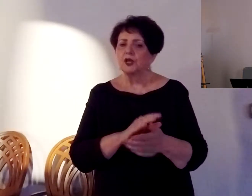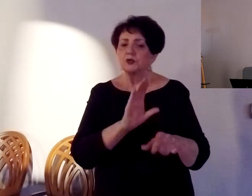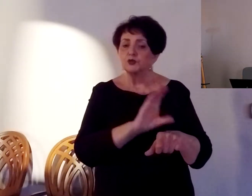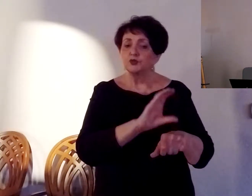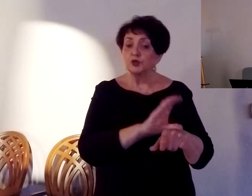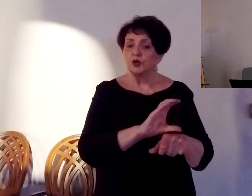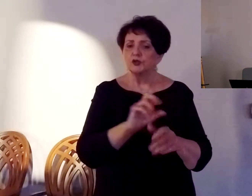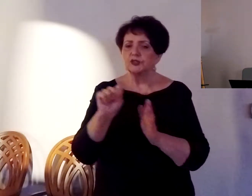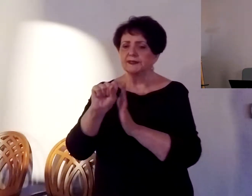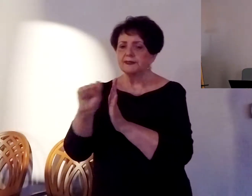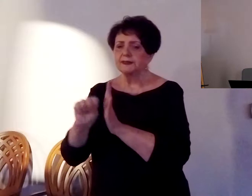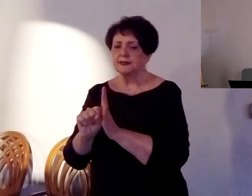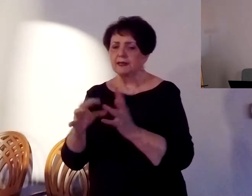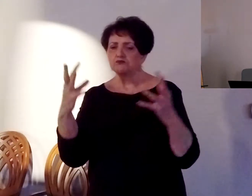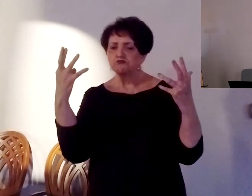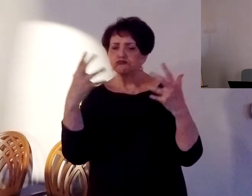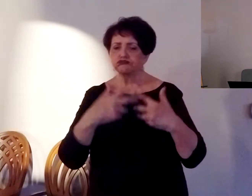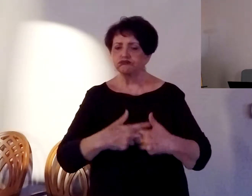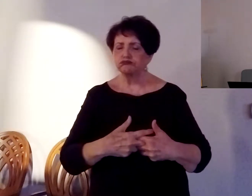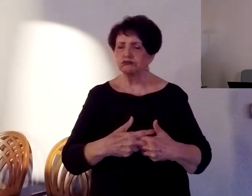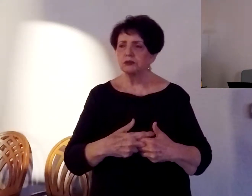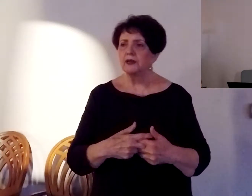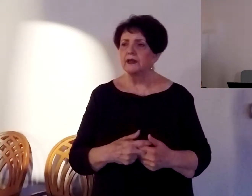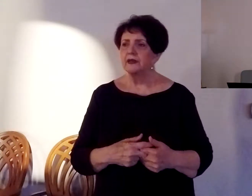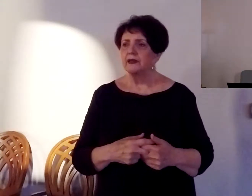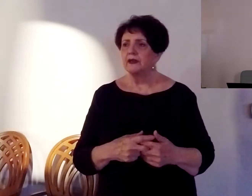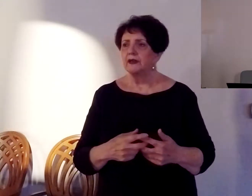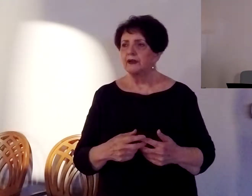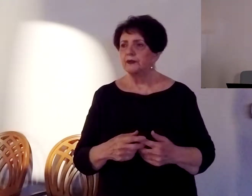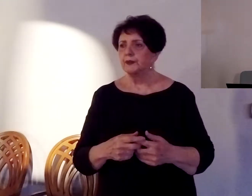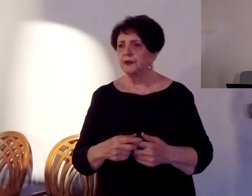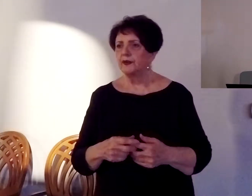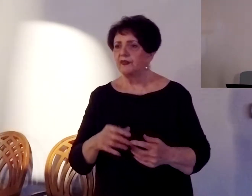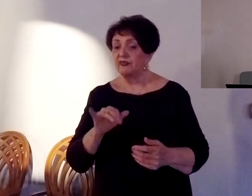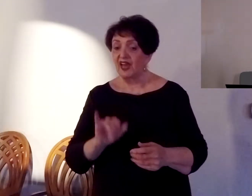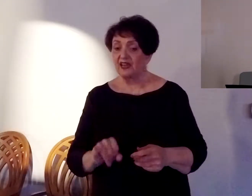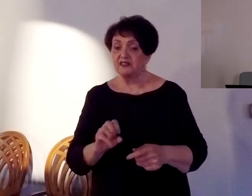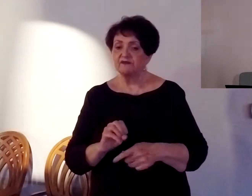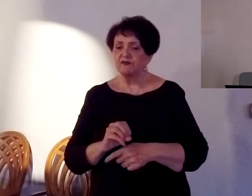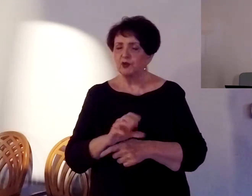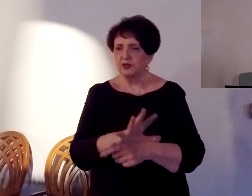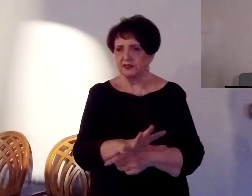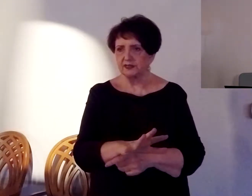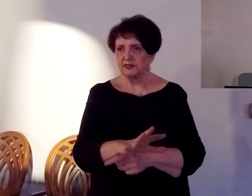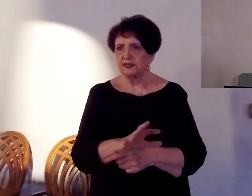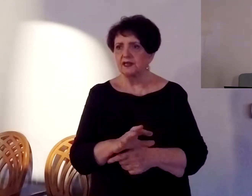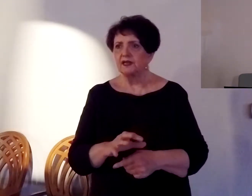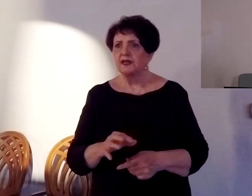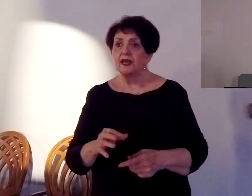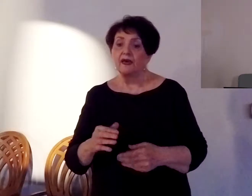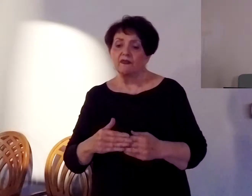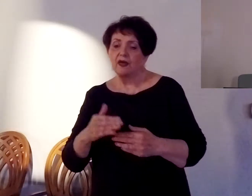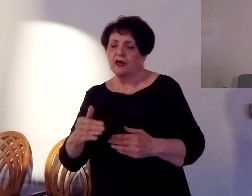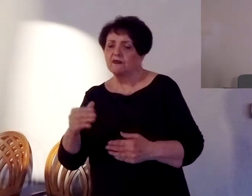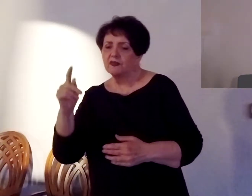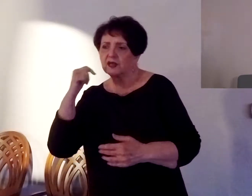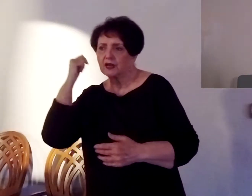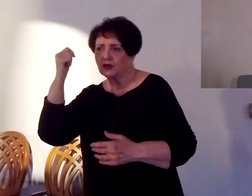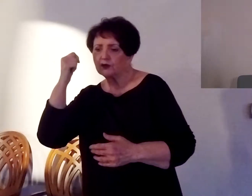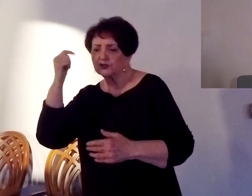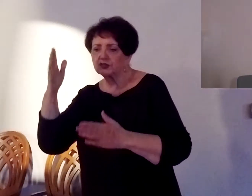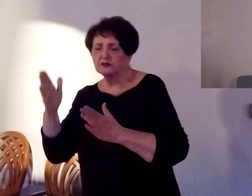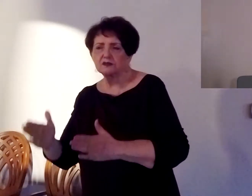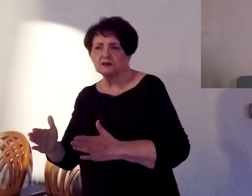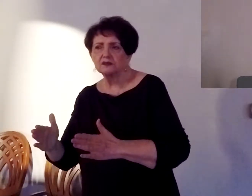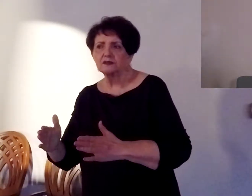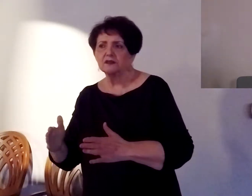married, and the empire, so that influenced it. And then we had theologians that came along, so St. Augustine